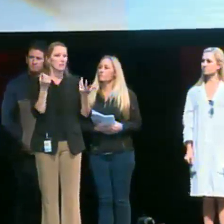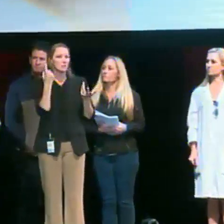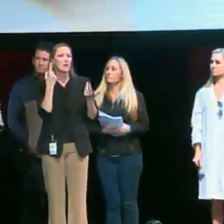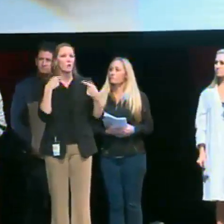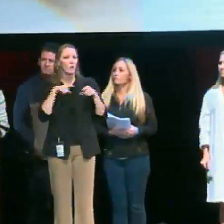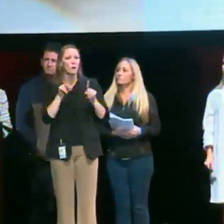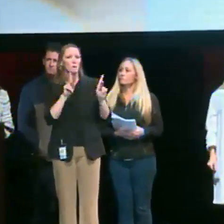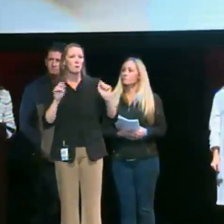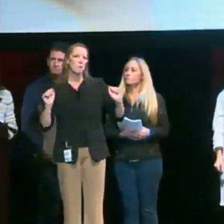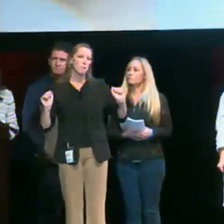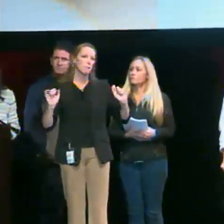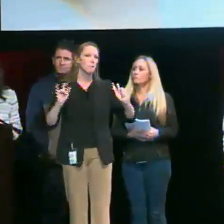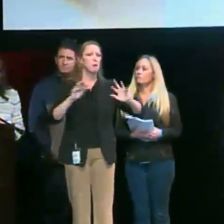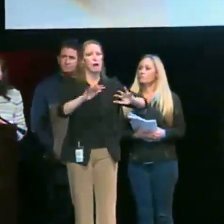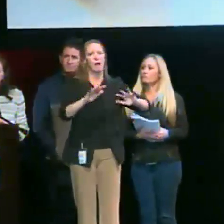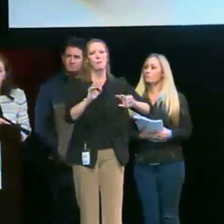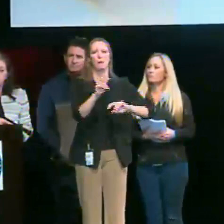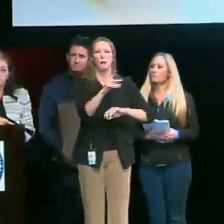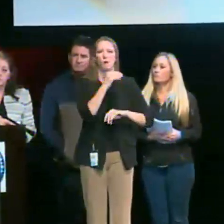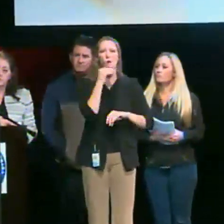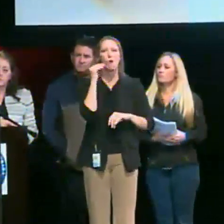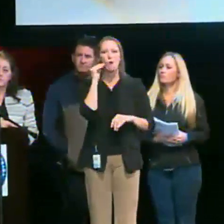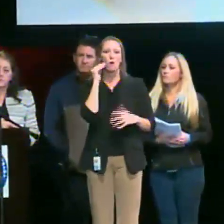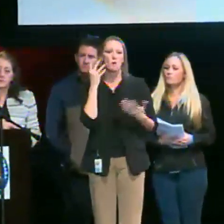community, there's going to be a tremendous